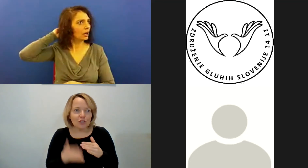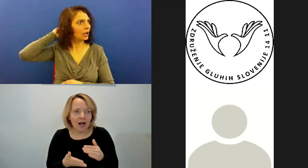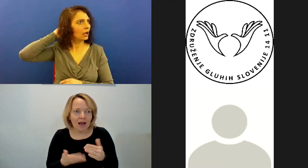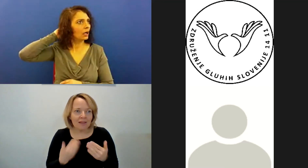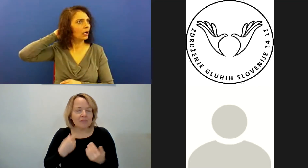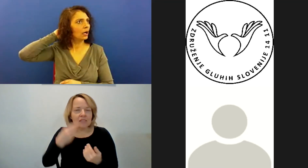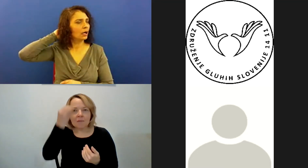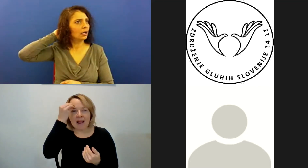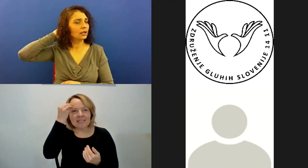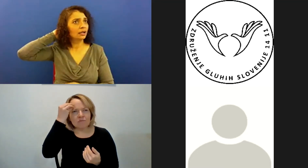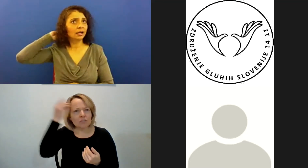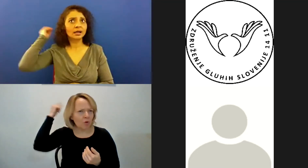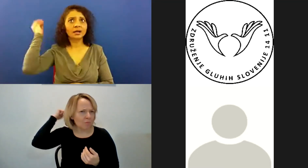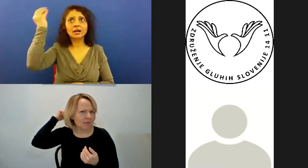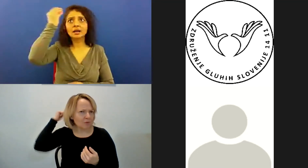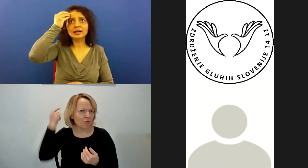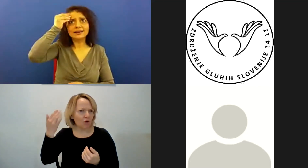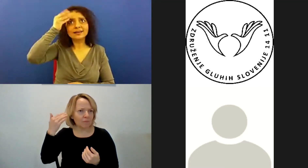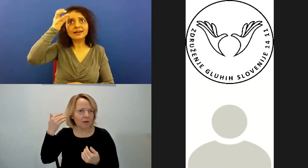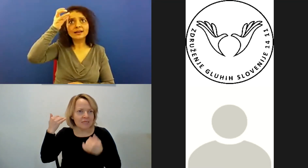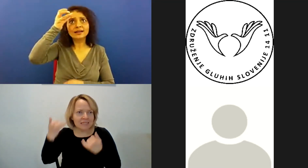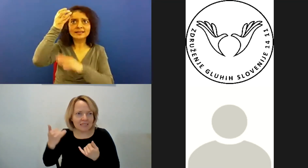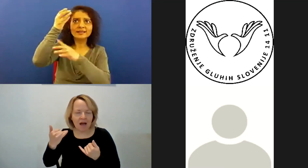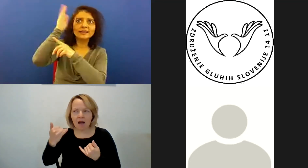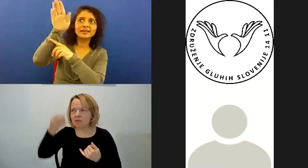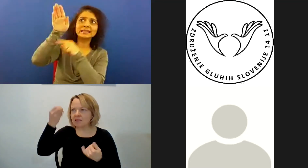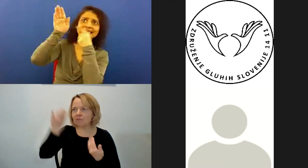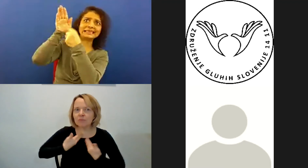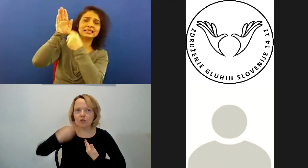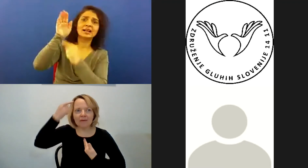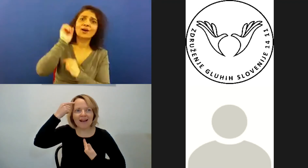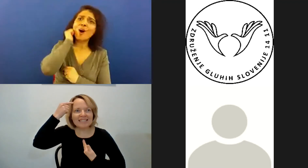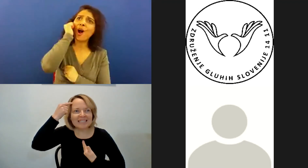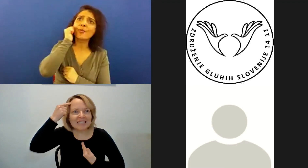deaf people, signing, educated. I learned so much.